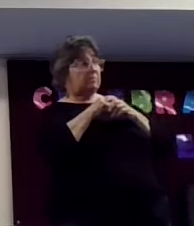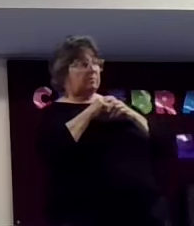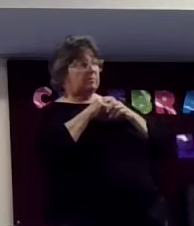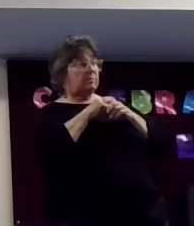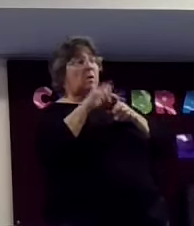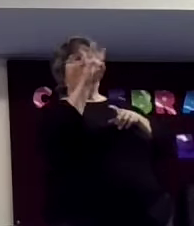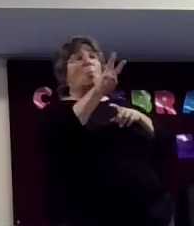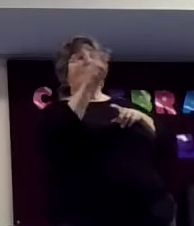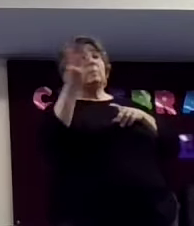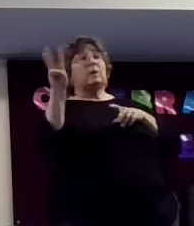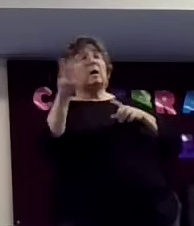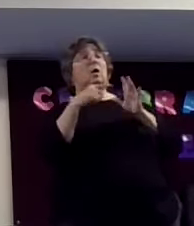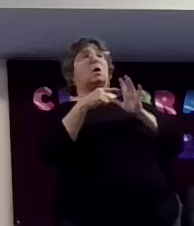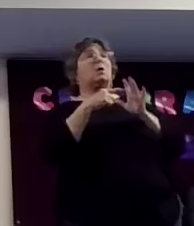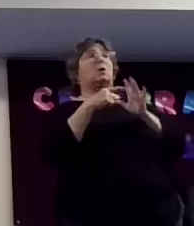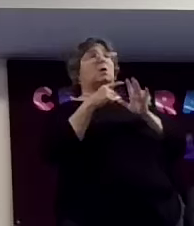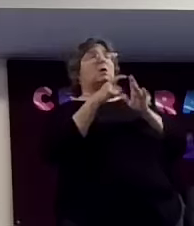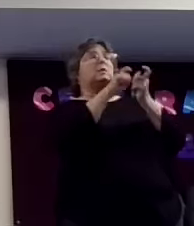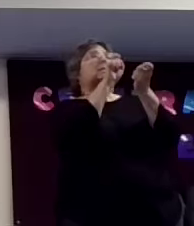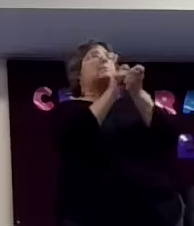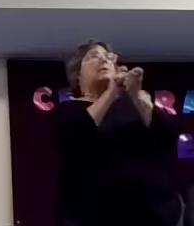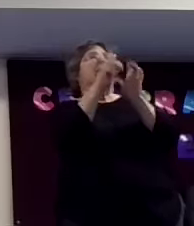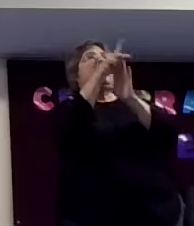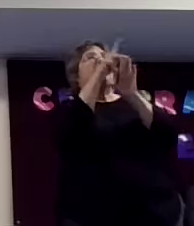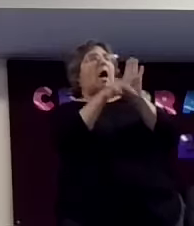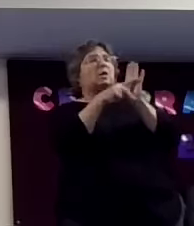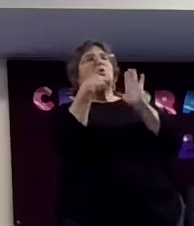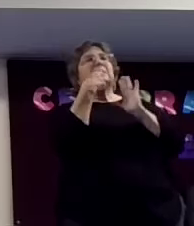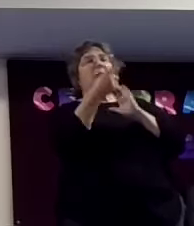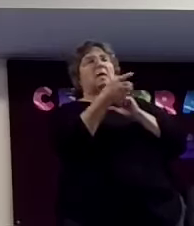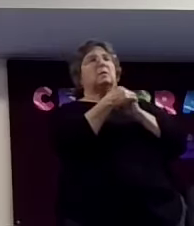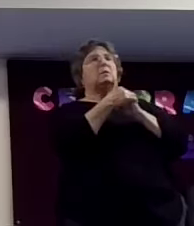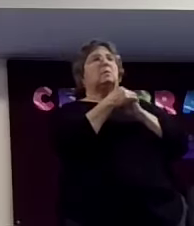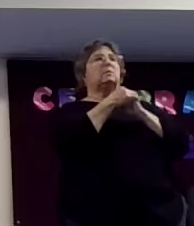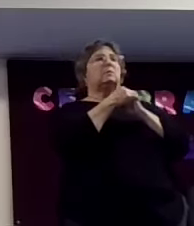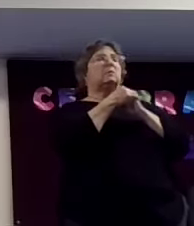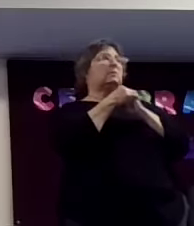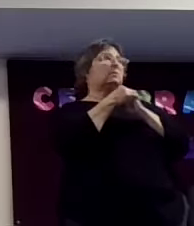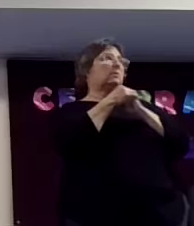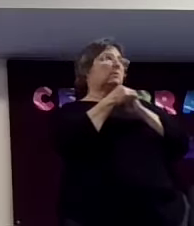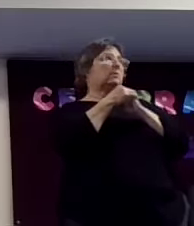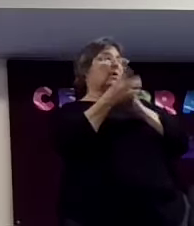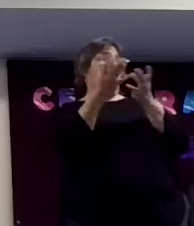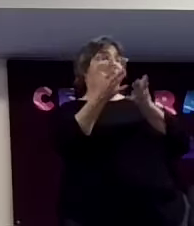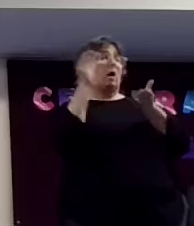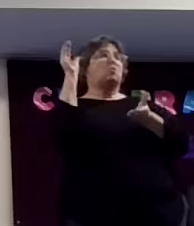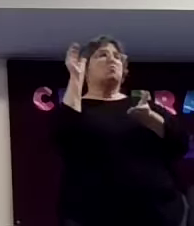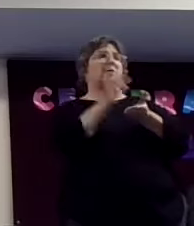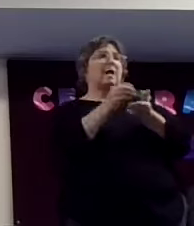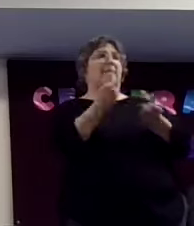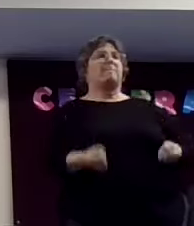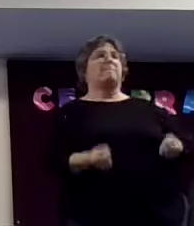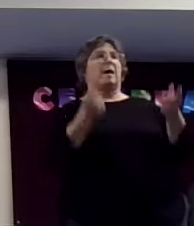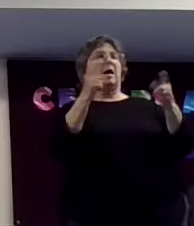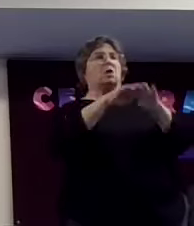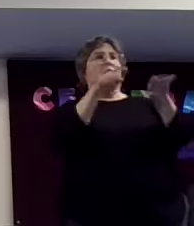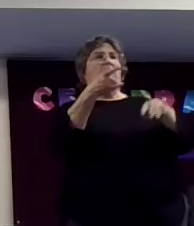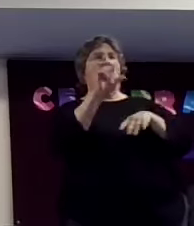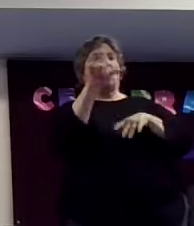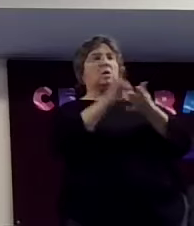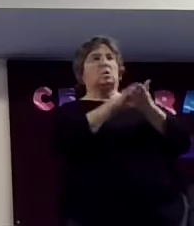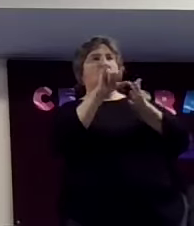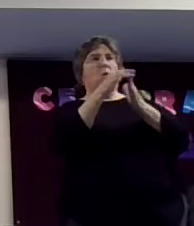On your website, one of the few specific policies you mentioned was wanting to reduce spending on swimming